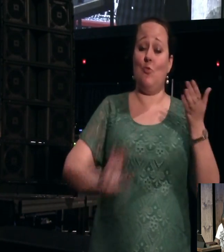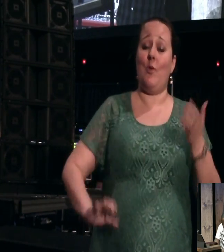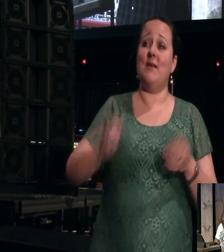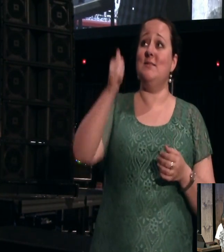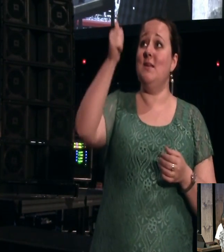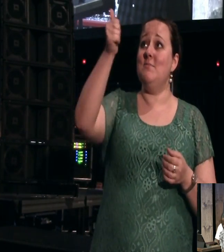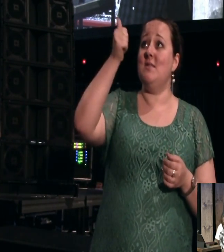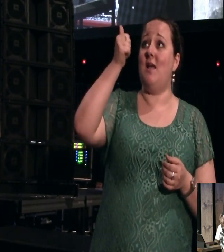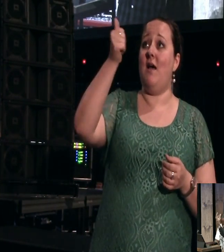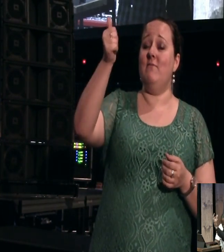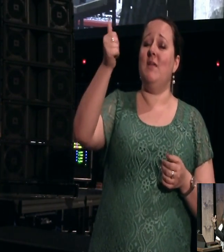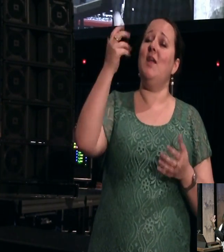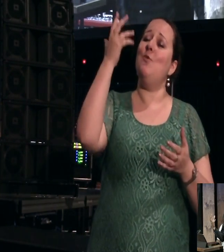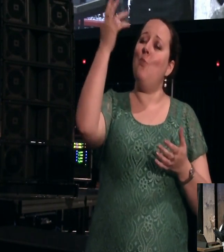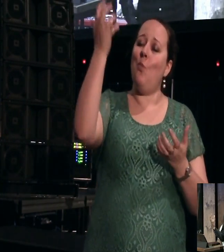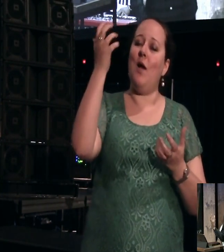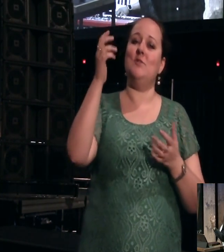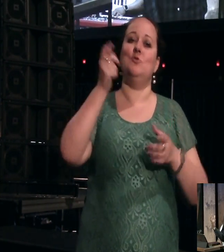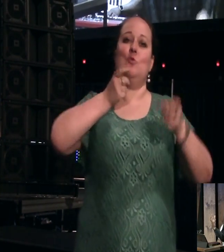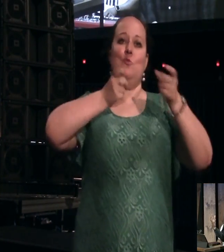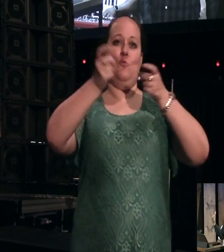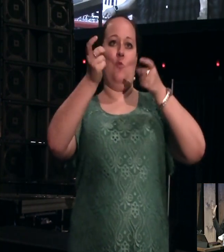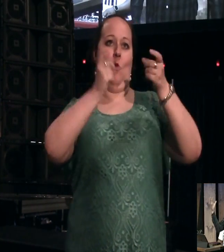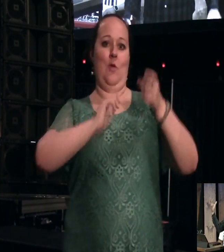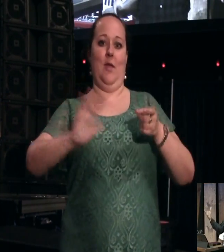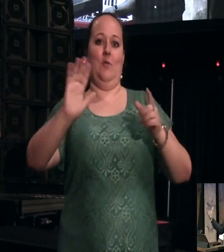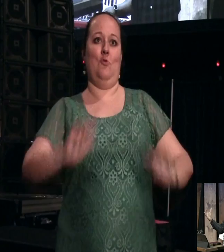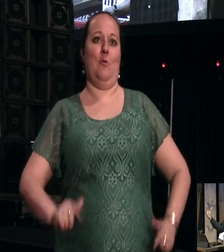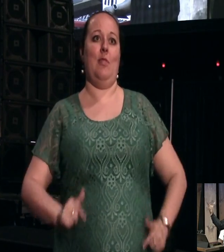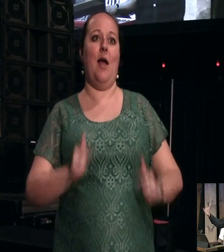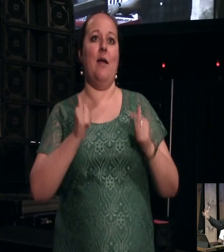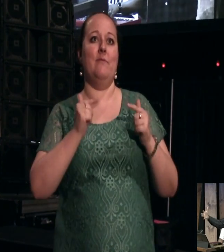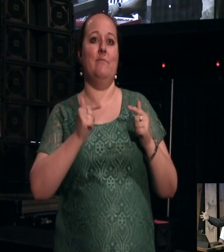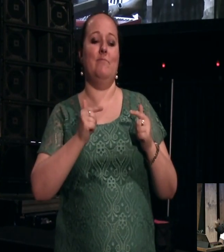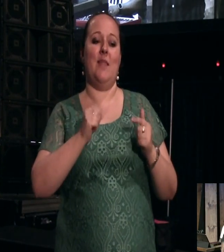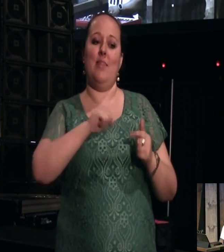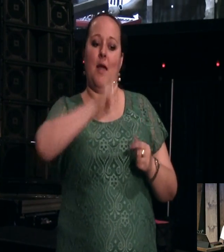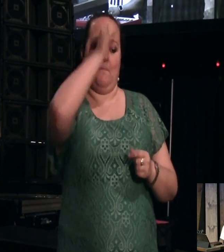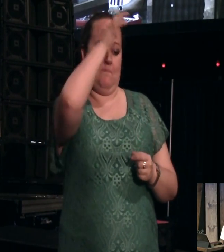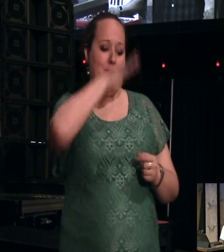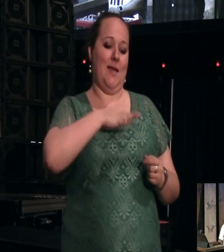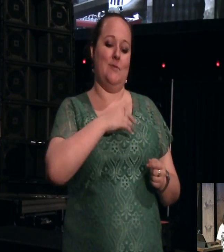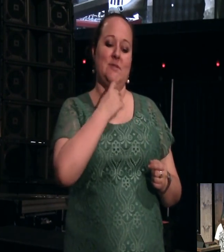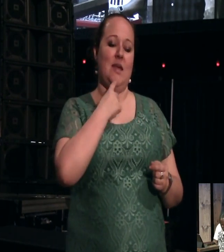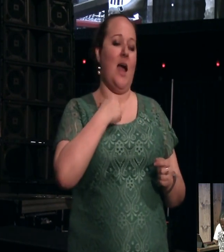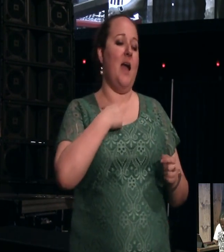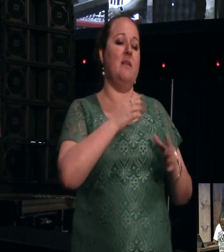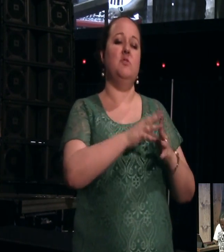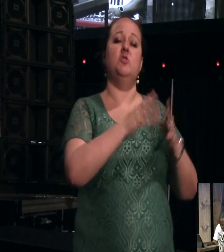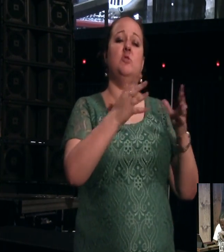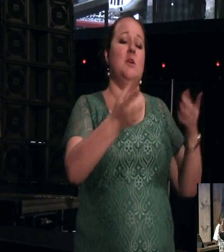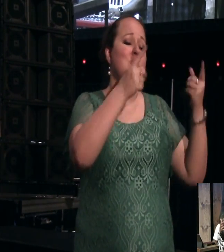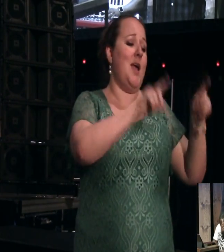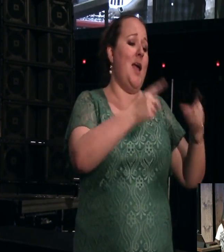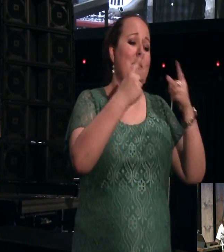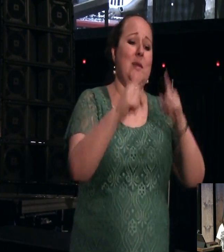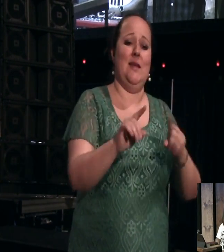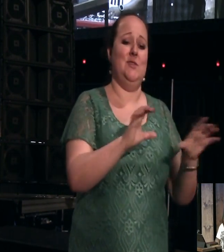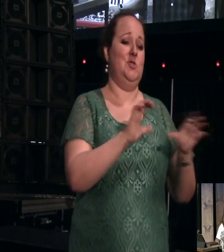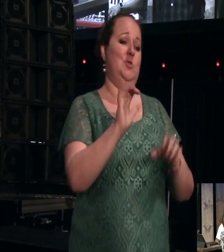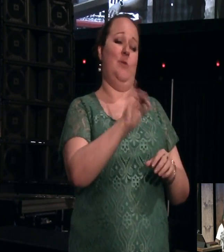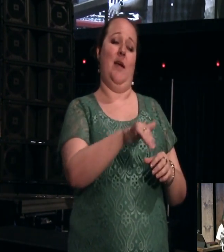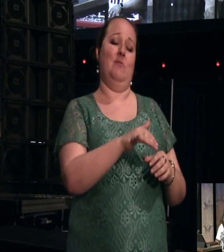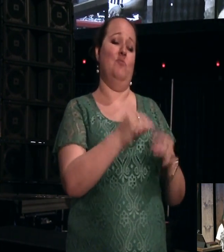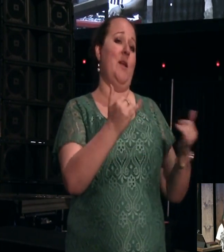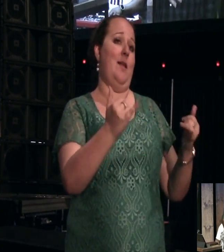Because Jesus Christ, he wants to rule and reign in your life. And he's like, "Man, I just have too much